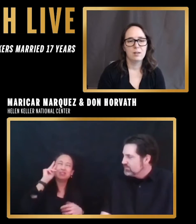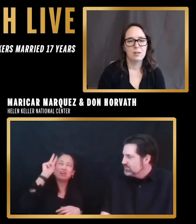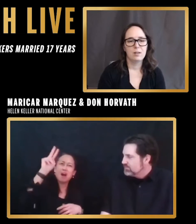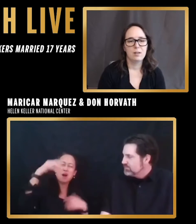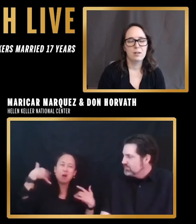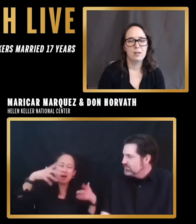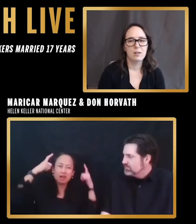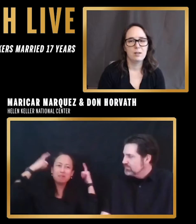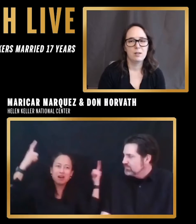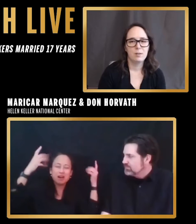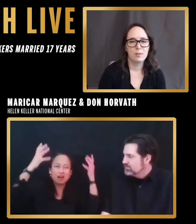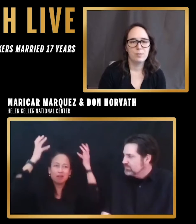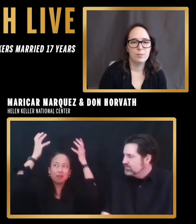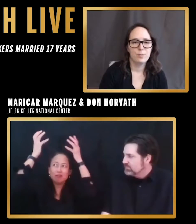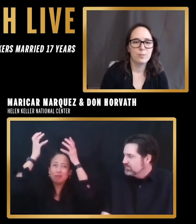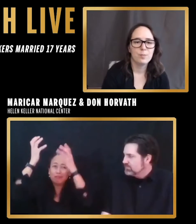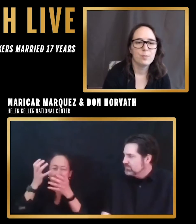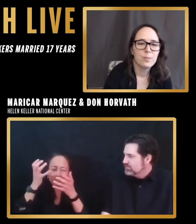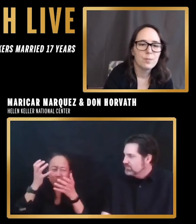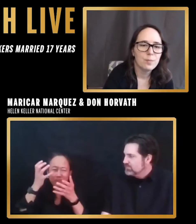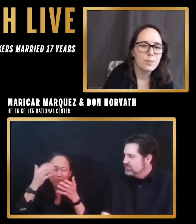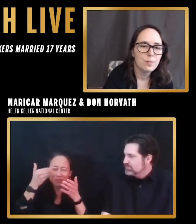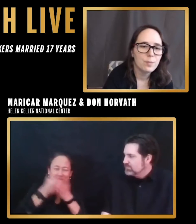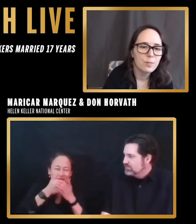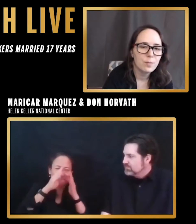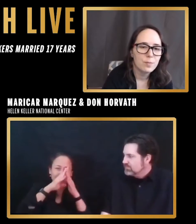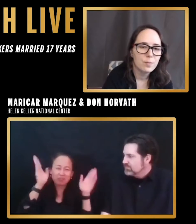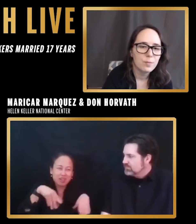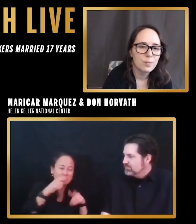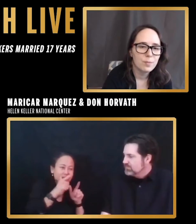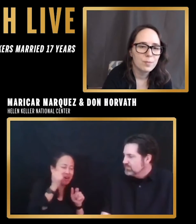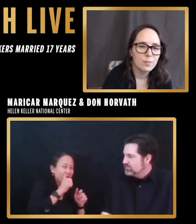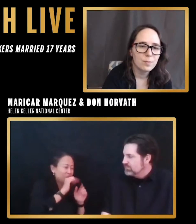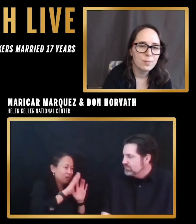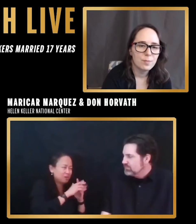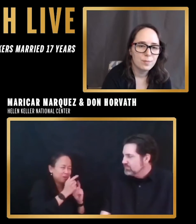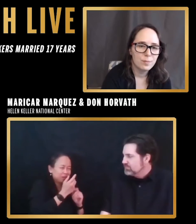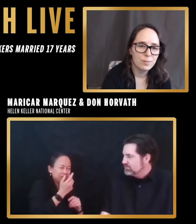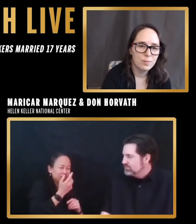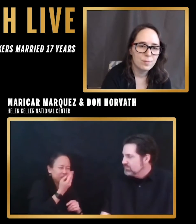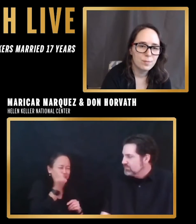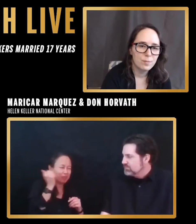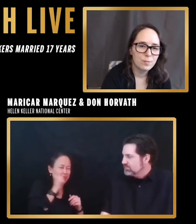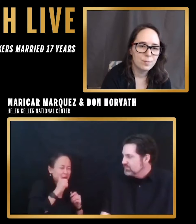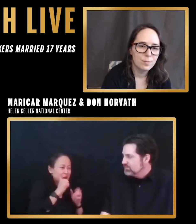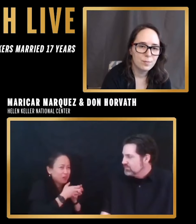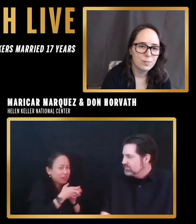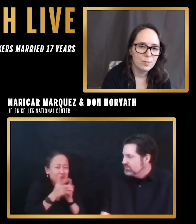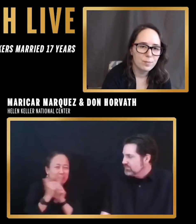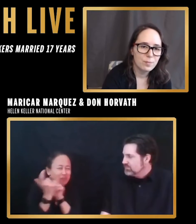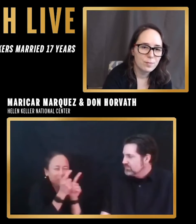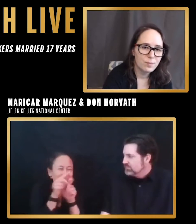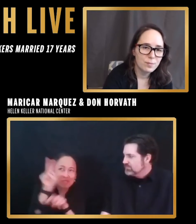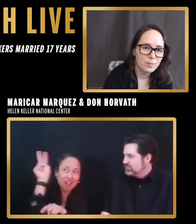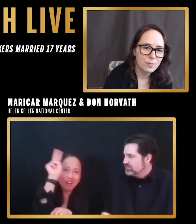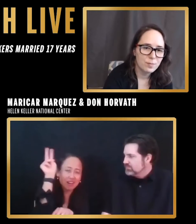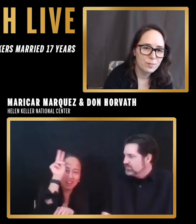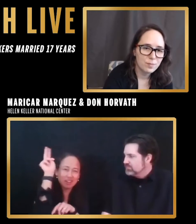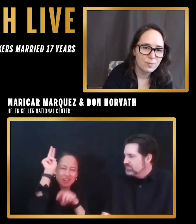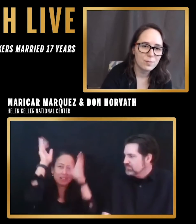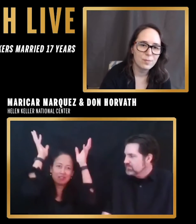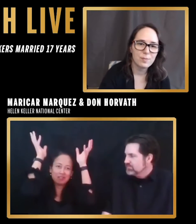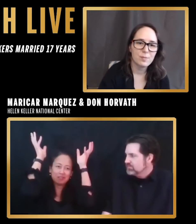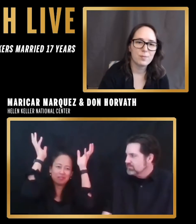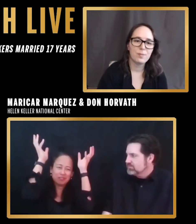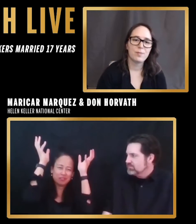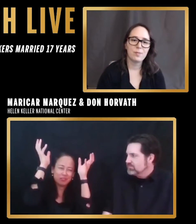And the girls and the parents that were in the house actually were still in their pajamas and actually came out to see this